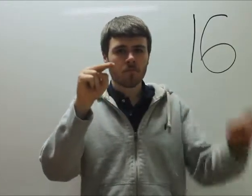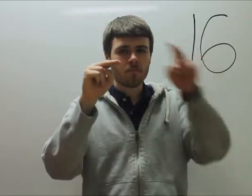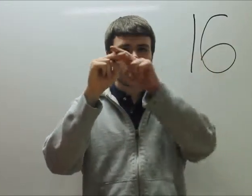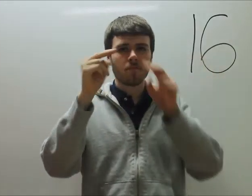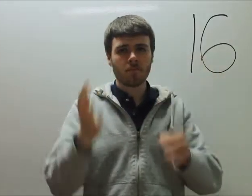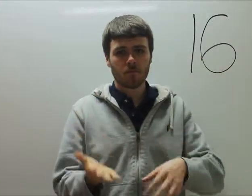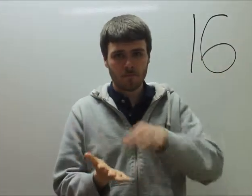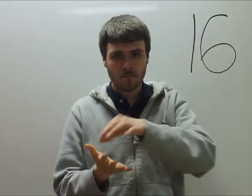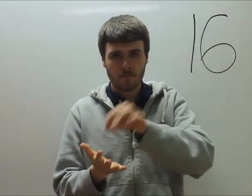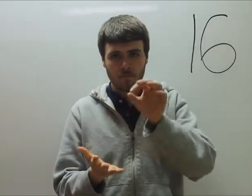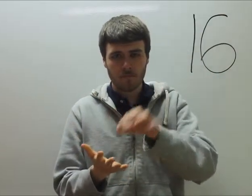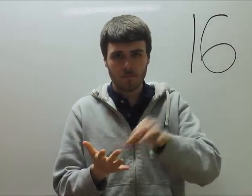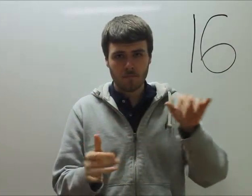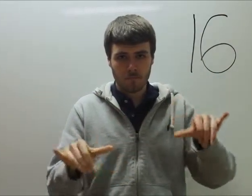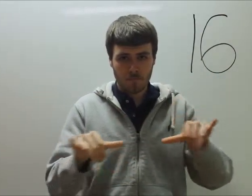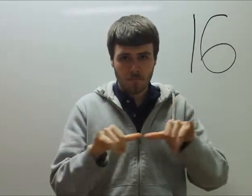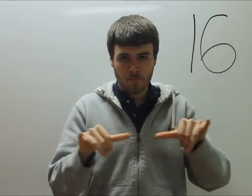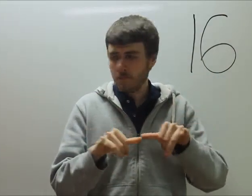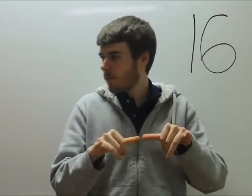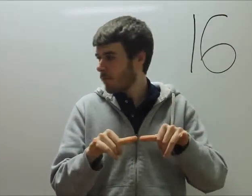Increasing sample size